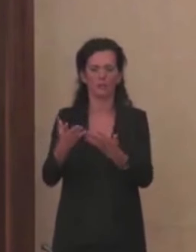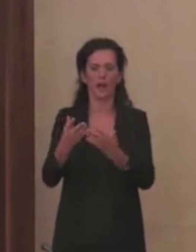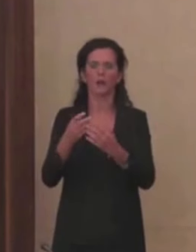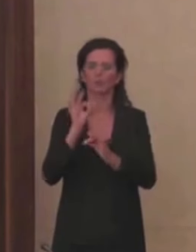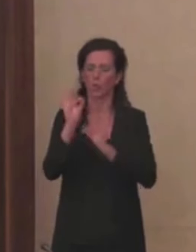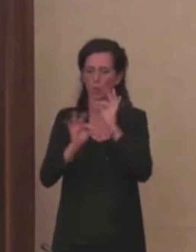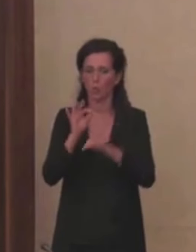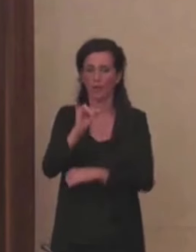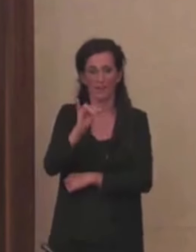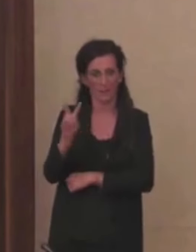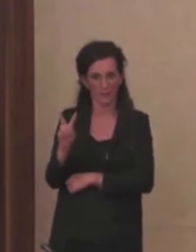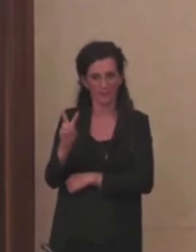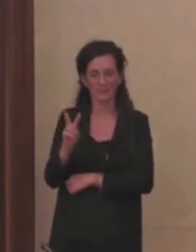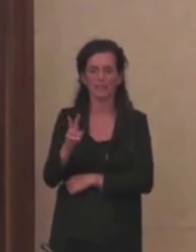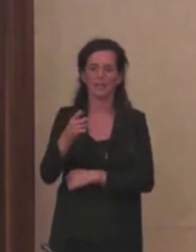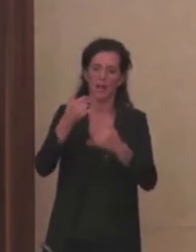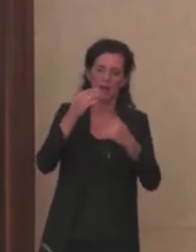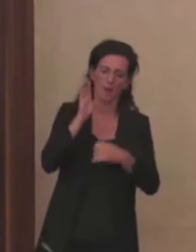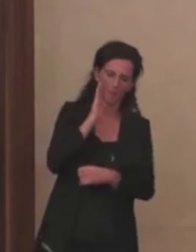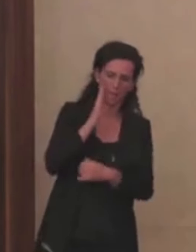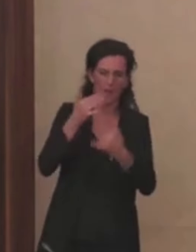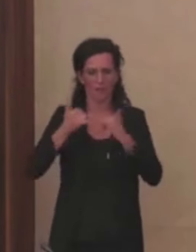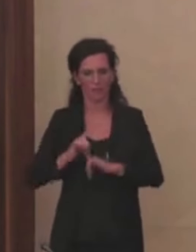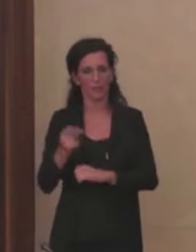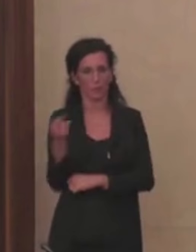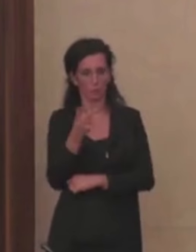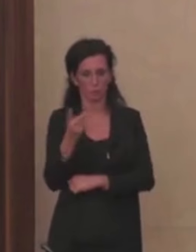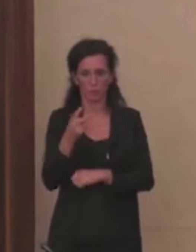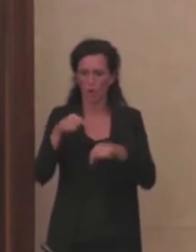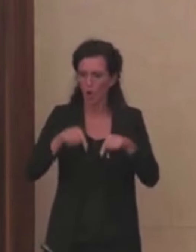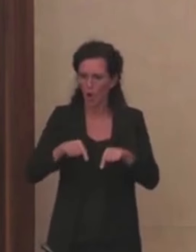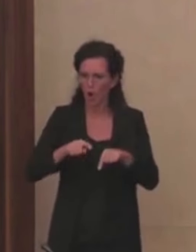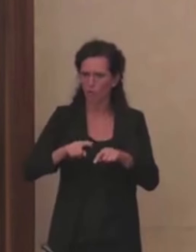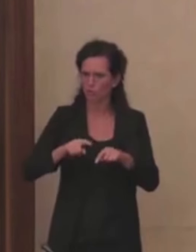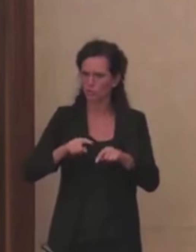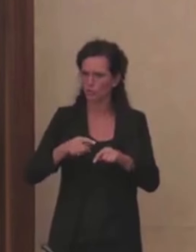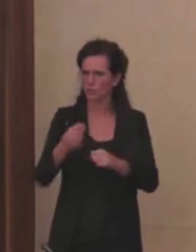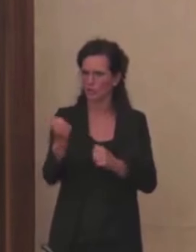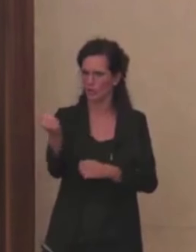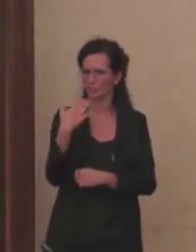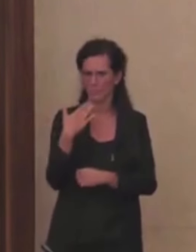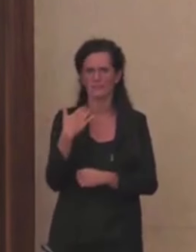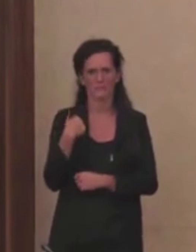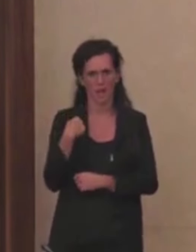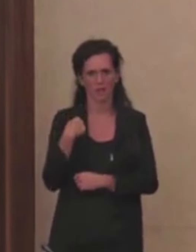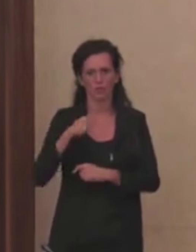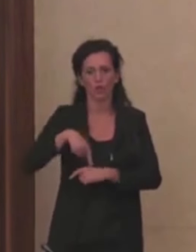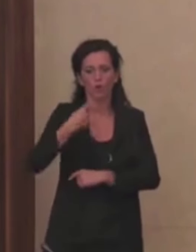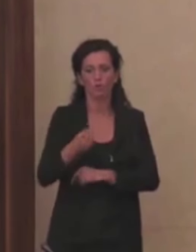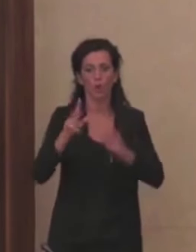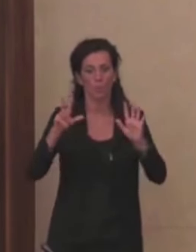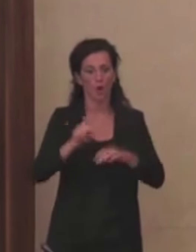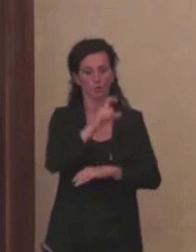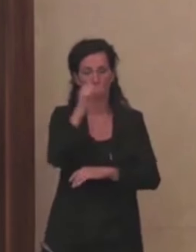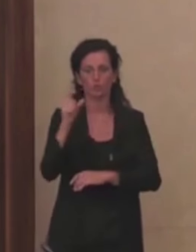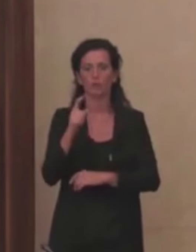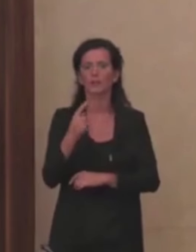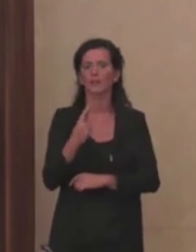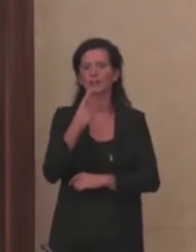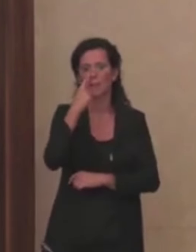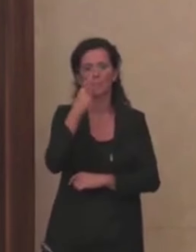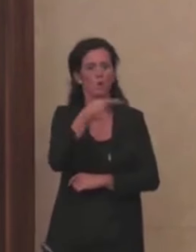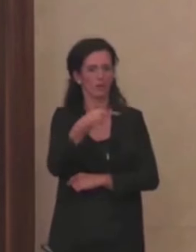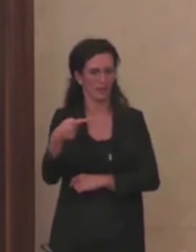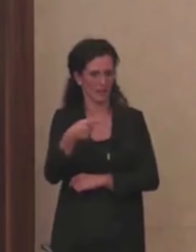I gave ivermectin to the sons and to the father, and now, 8 days after, the father